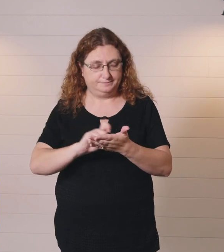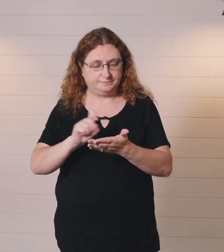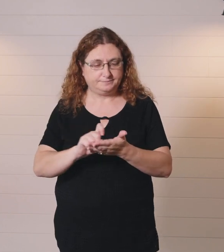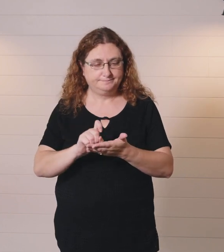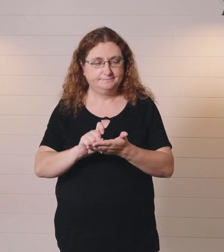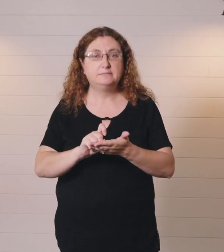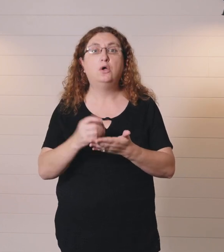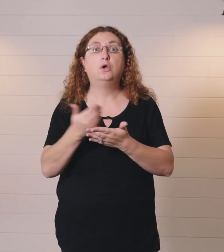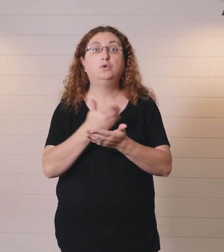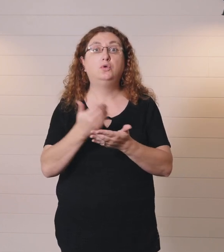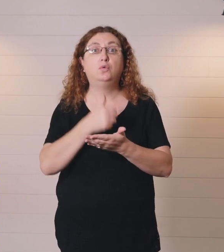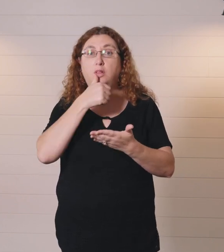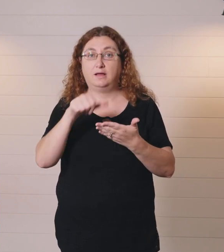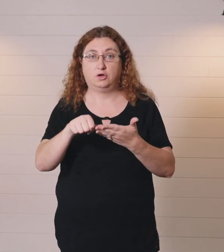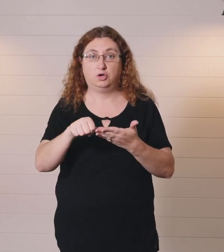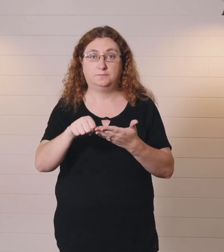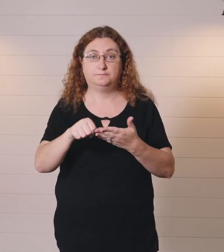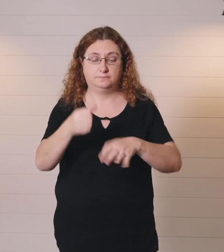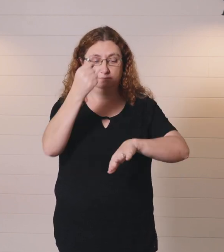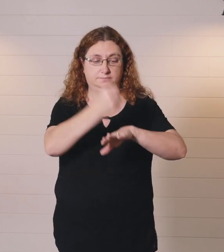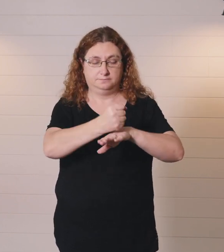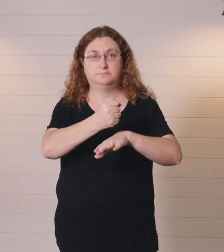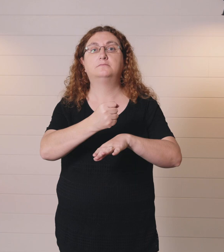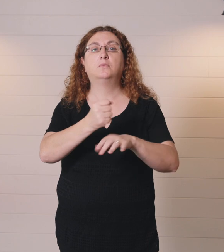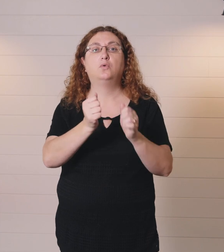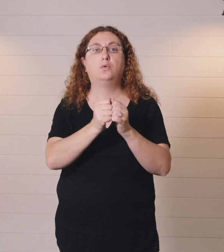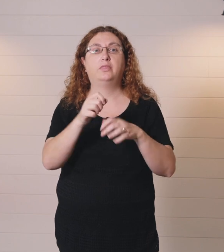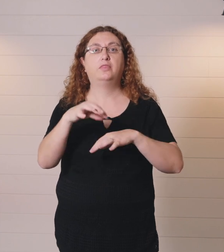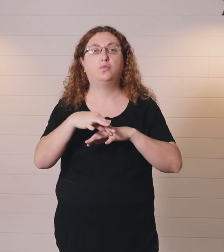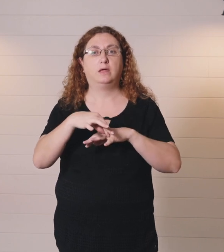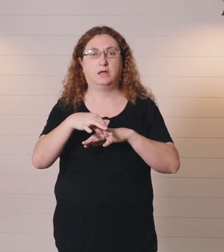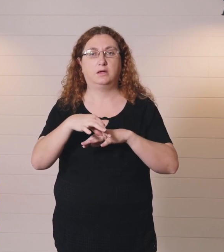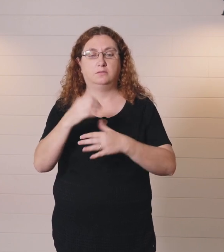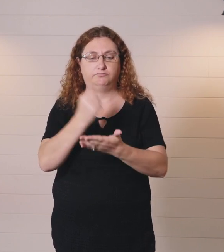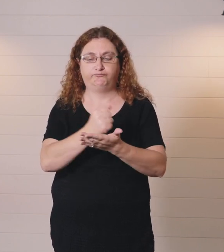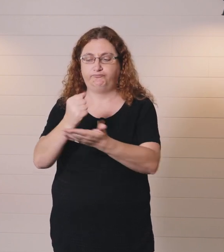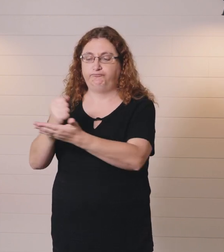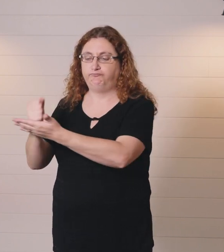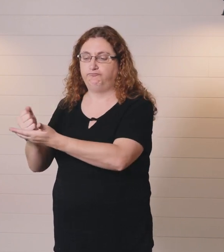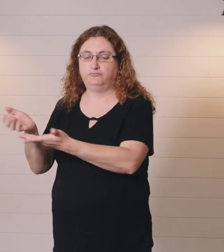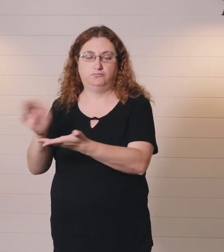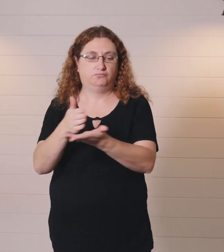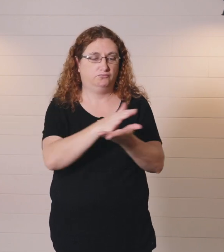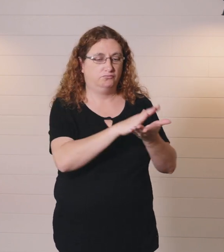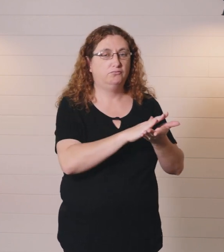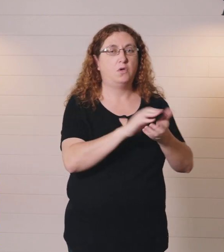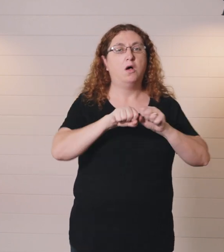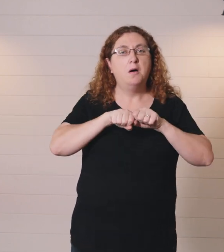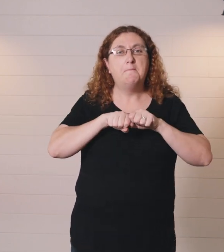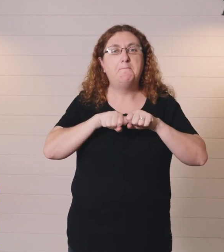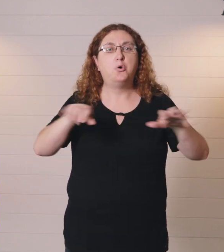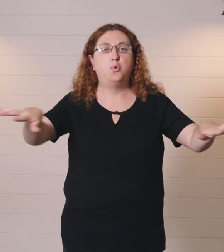sealed the dispatches with the king's signet ring, and sent them by mounted couriers who rode fast horses, especially bred for the